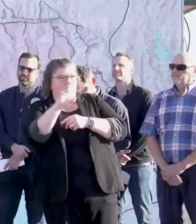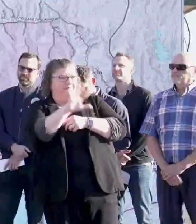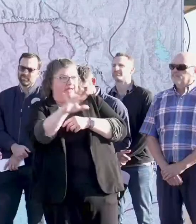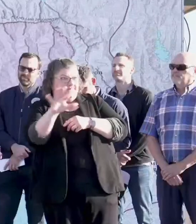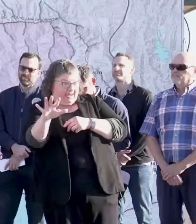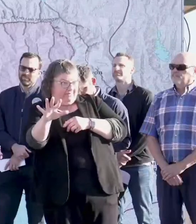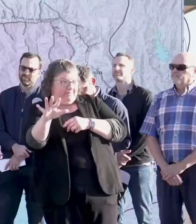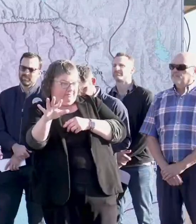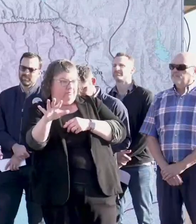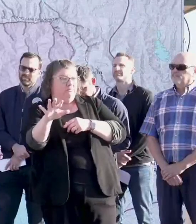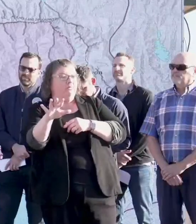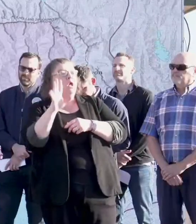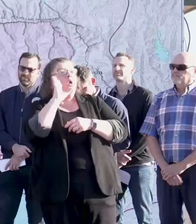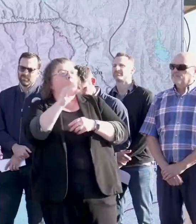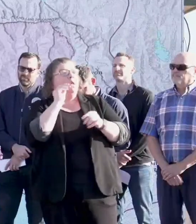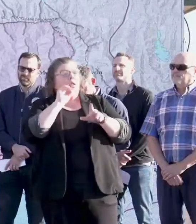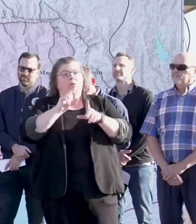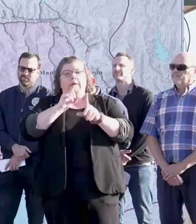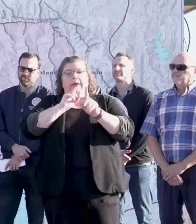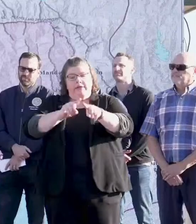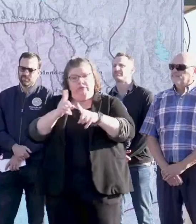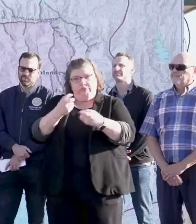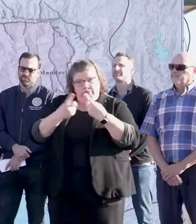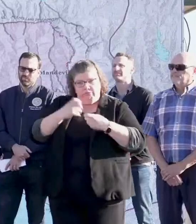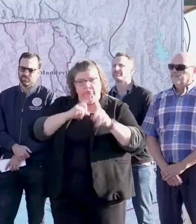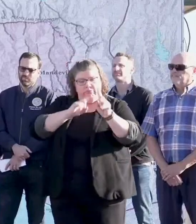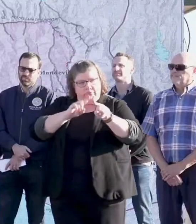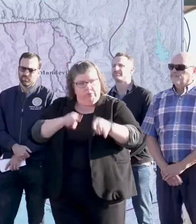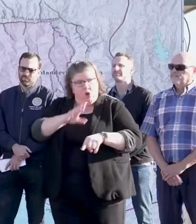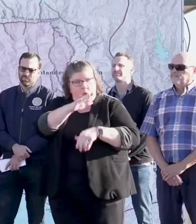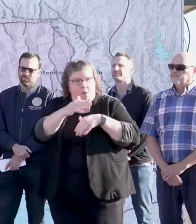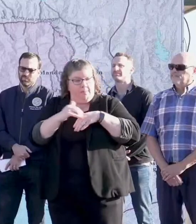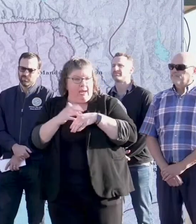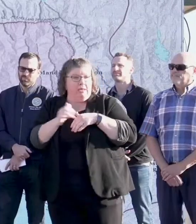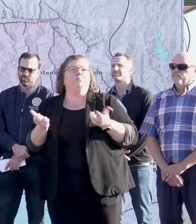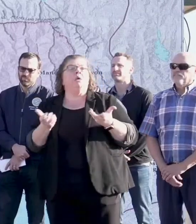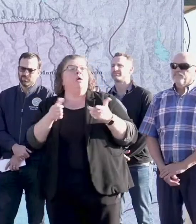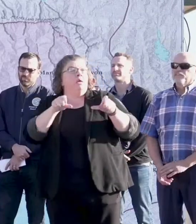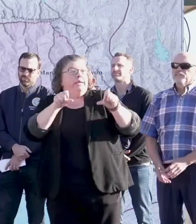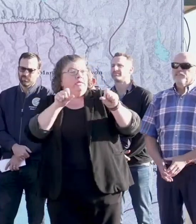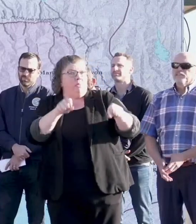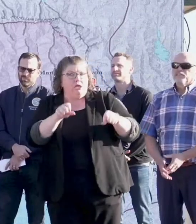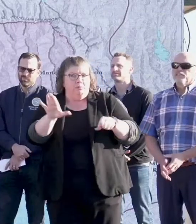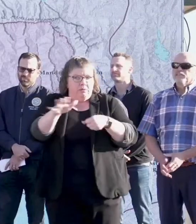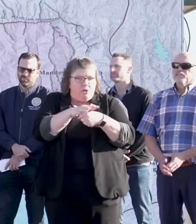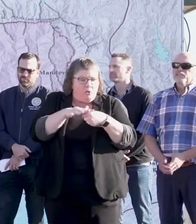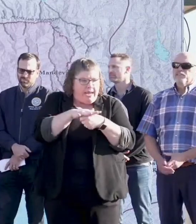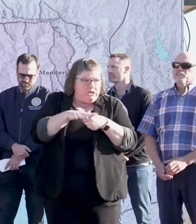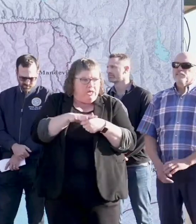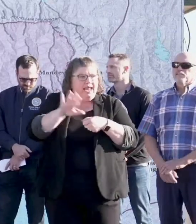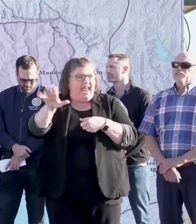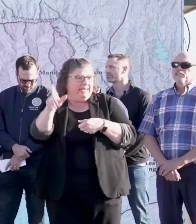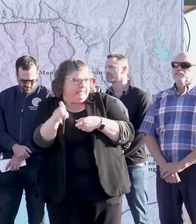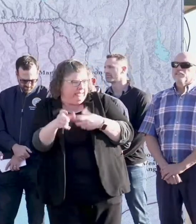213-270-8155. You'll be prompted to answer key questions about your pet, its possible location, and its needs.